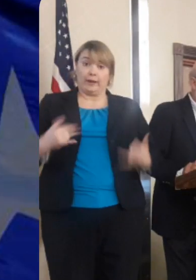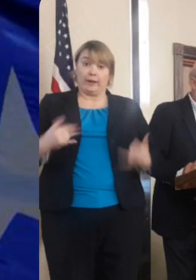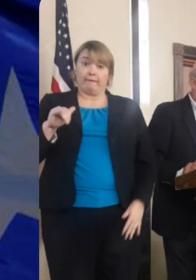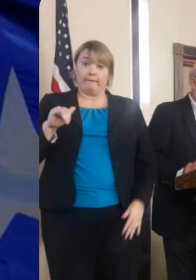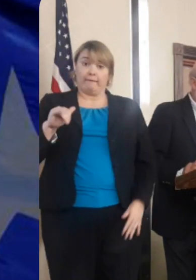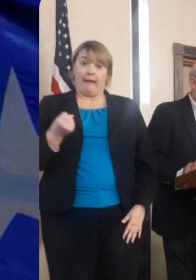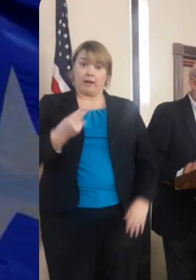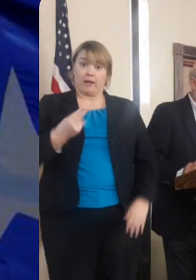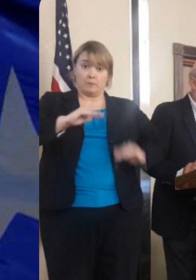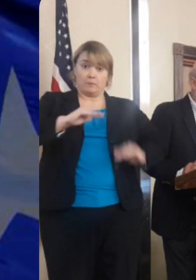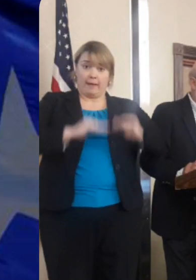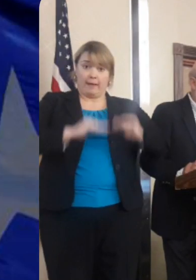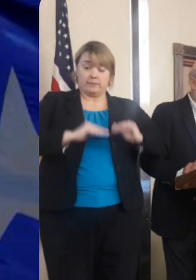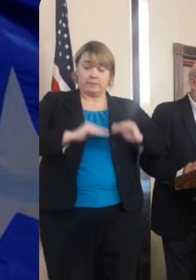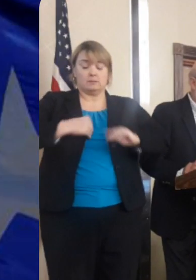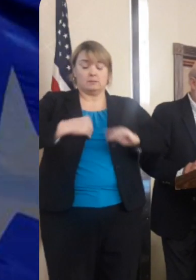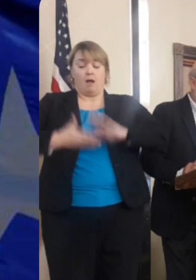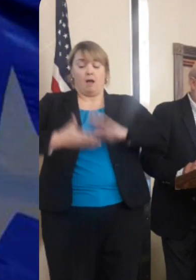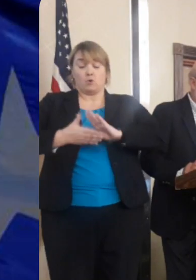cash balance is